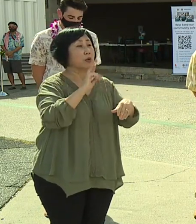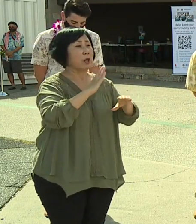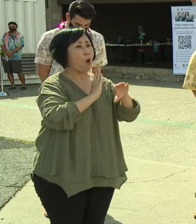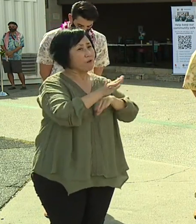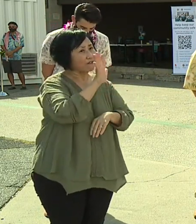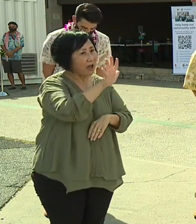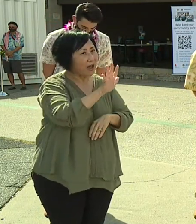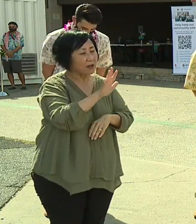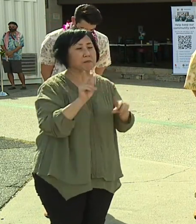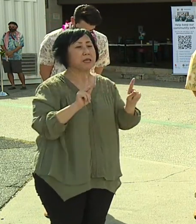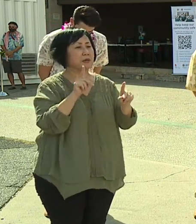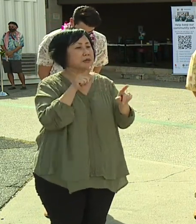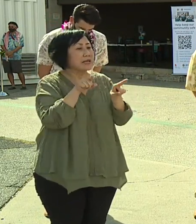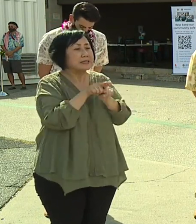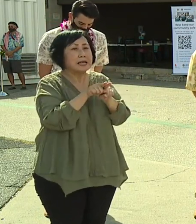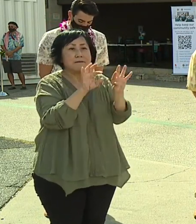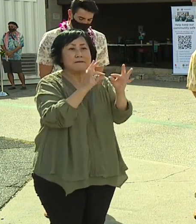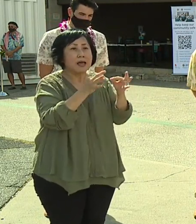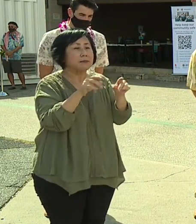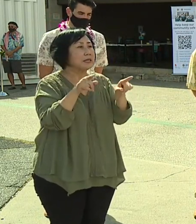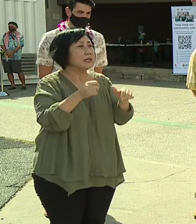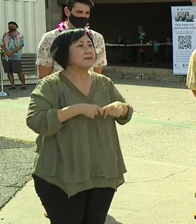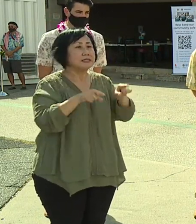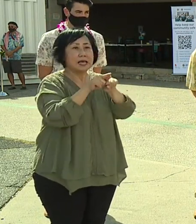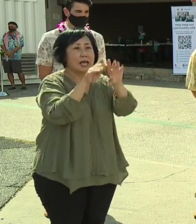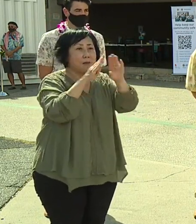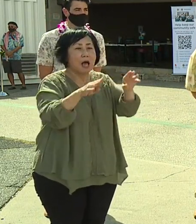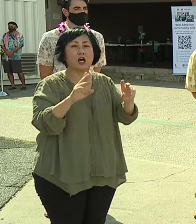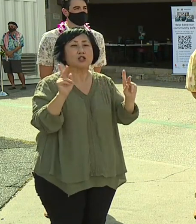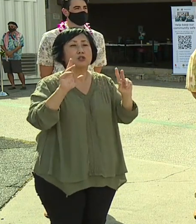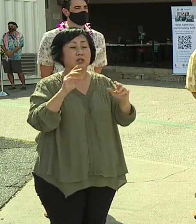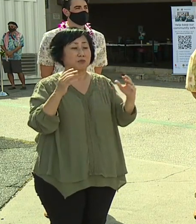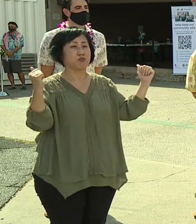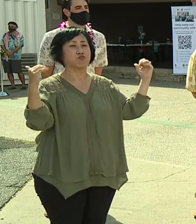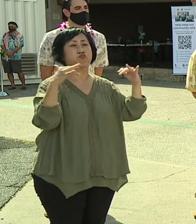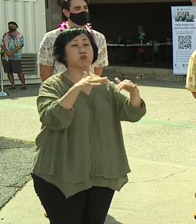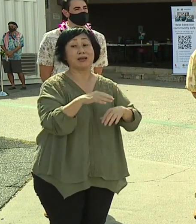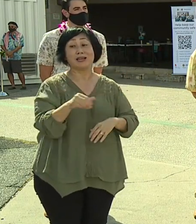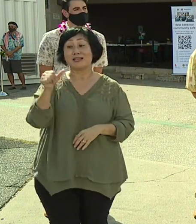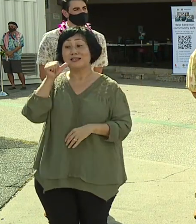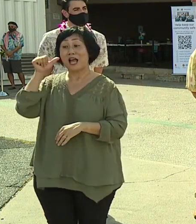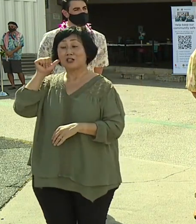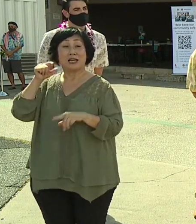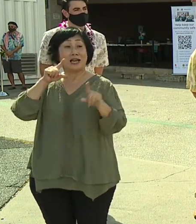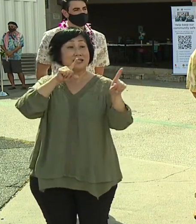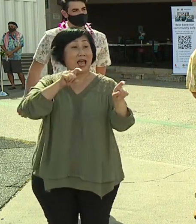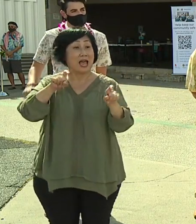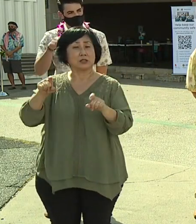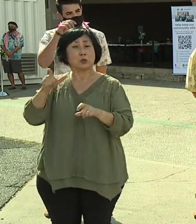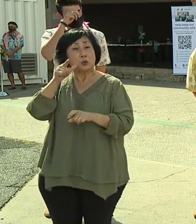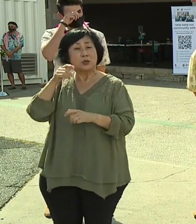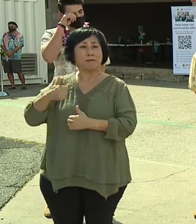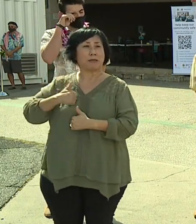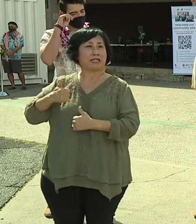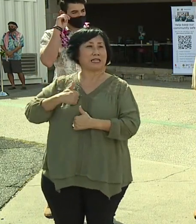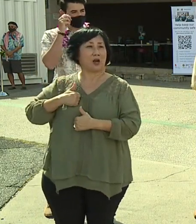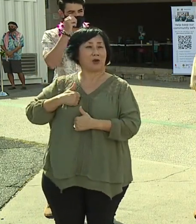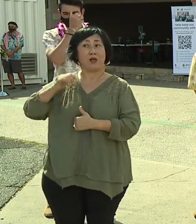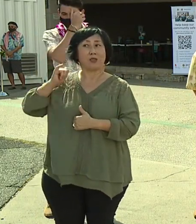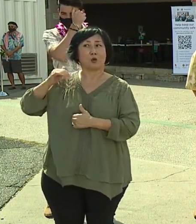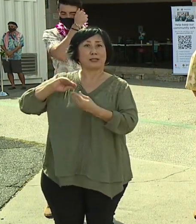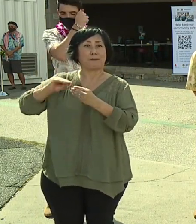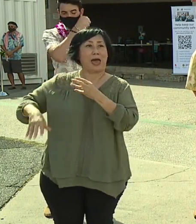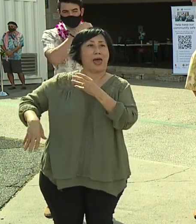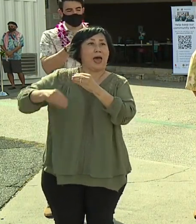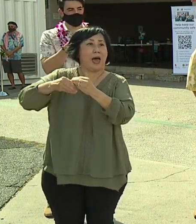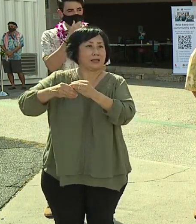not, they're not from the same household unit. But also yesterday, there were a number of tests done by the military that was put into our